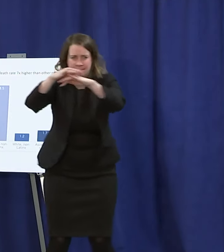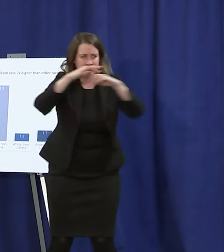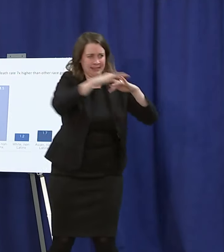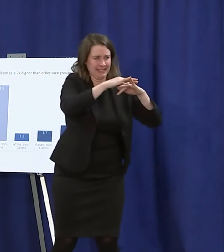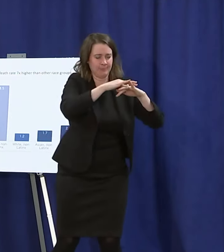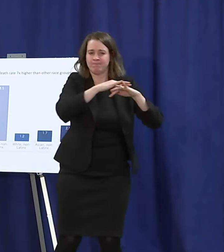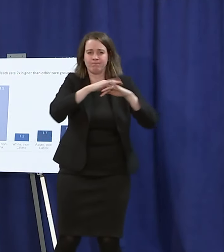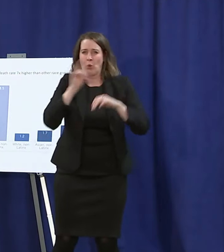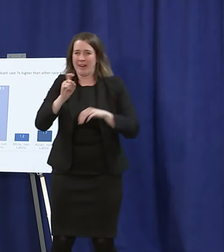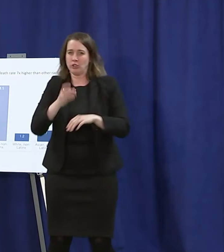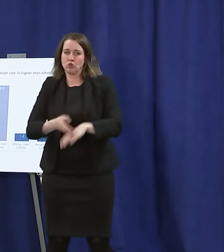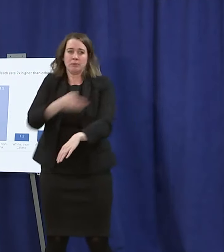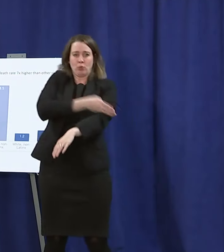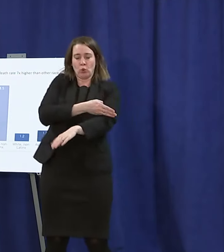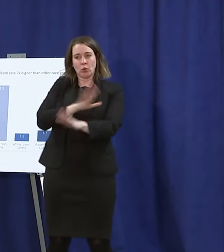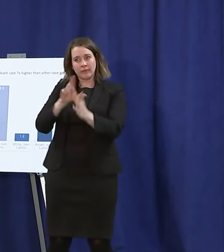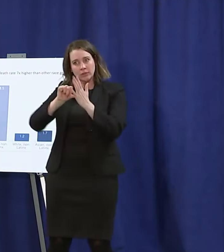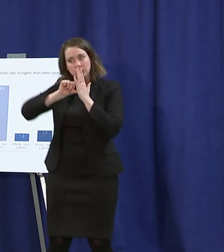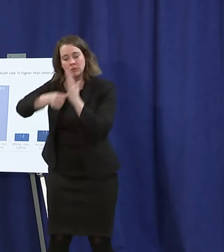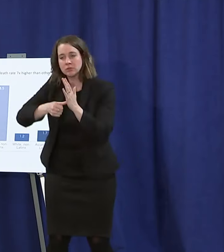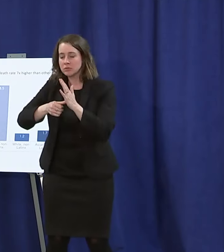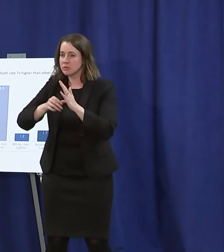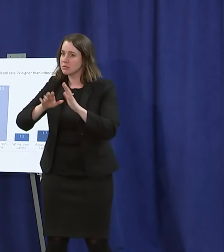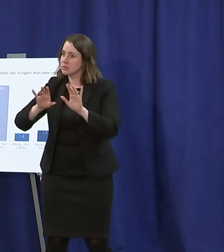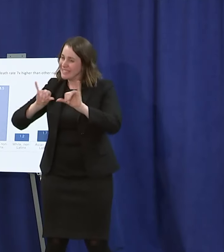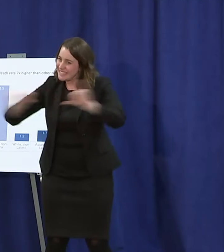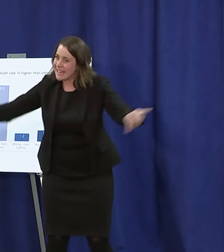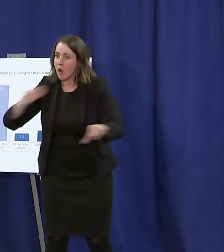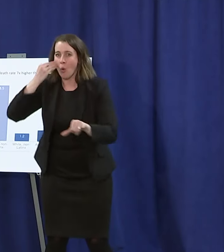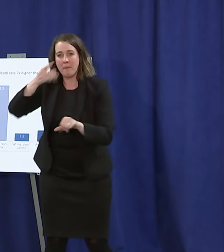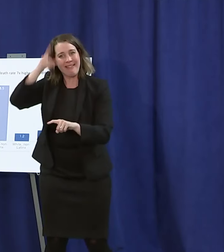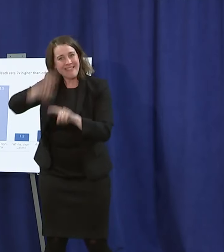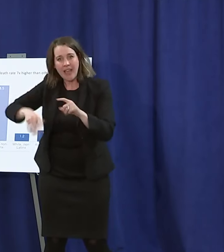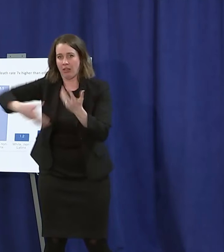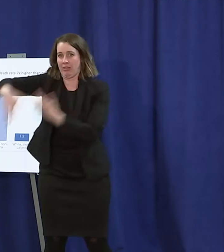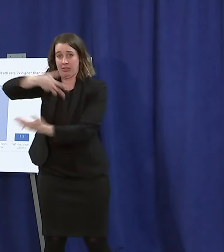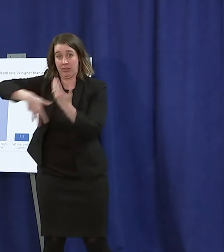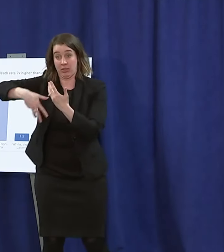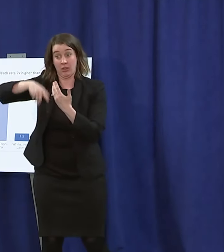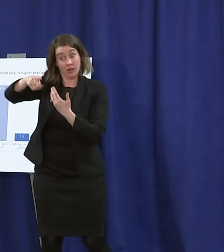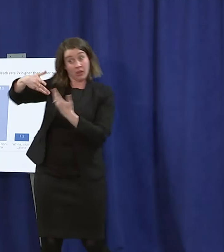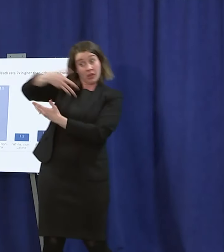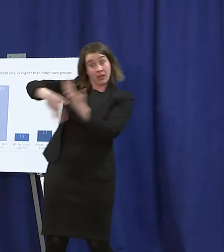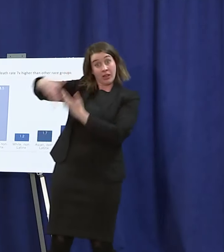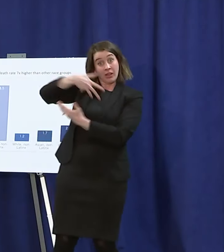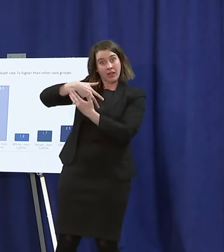to really drive home the message that you cannot congregate. You congregate, you